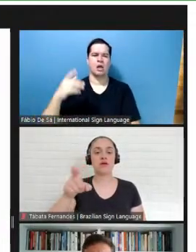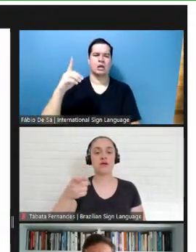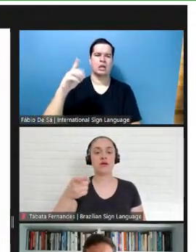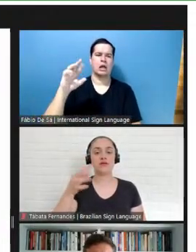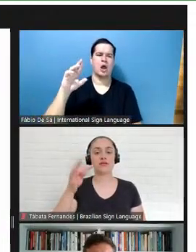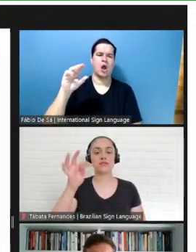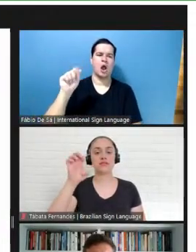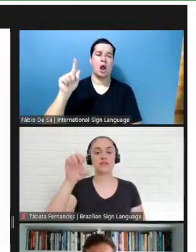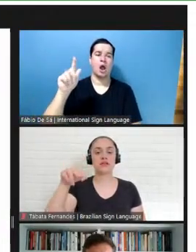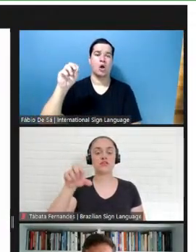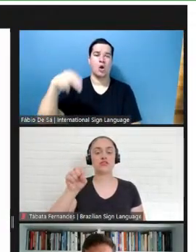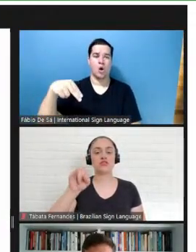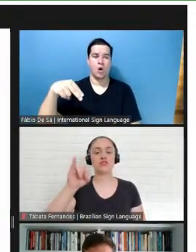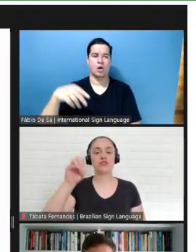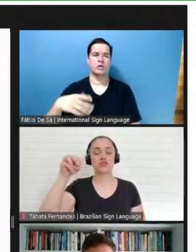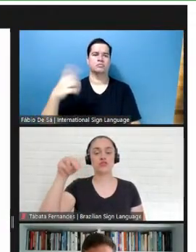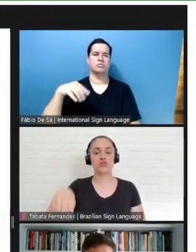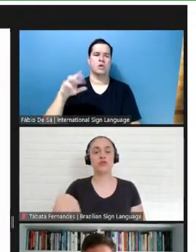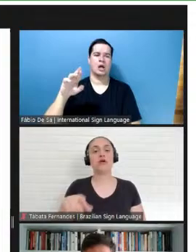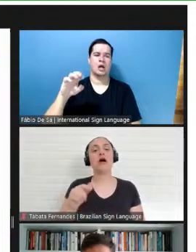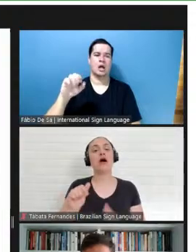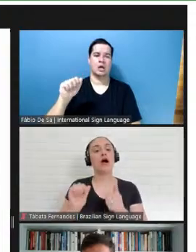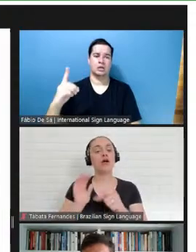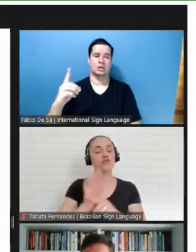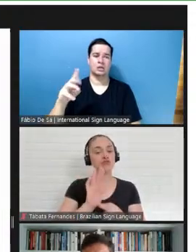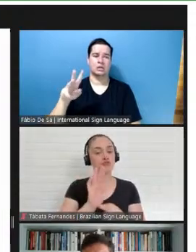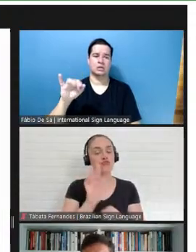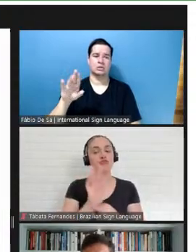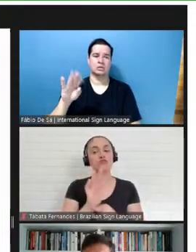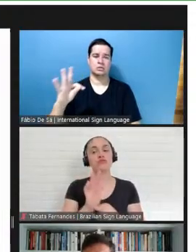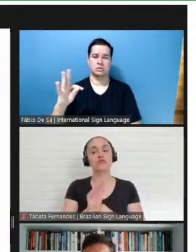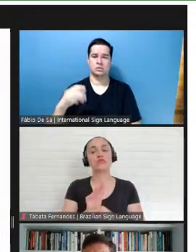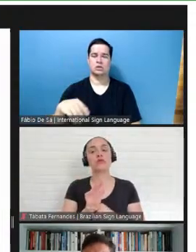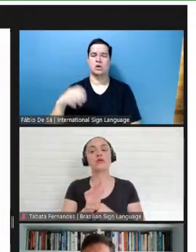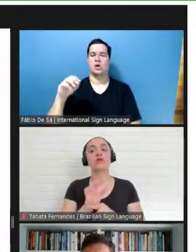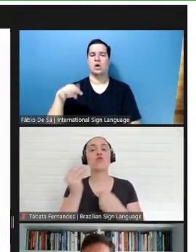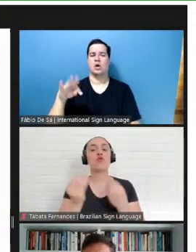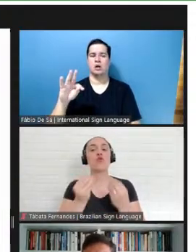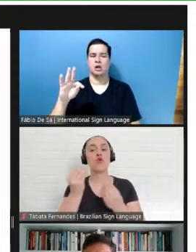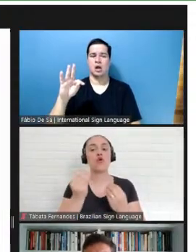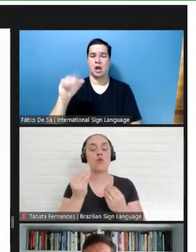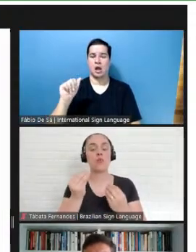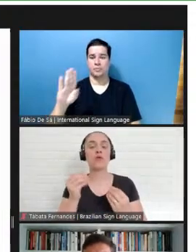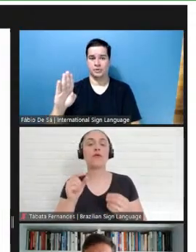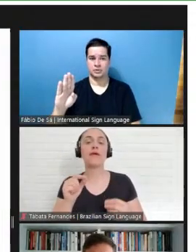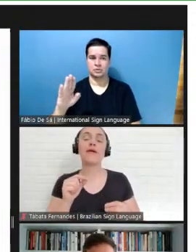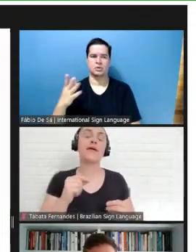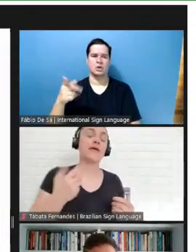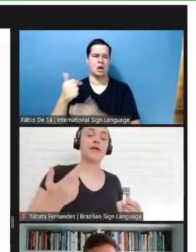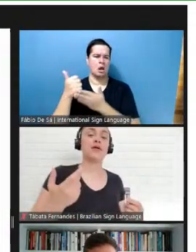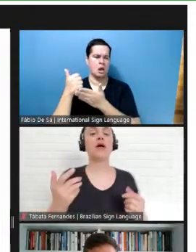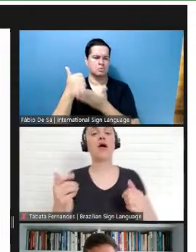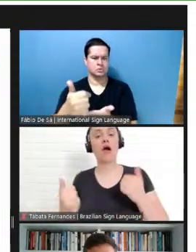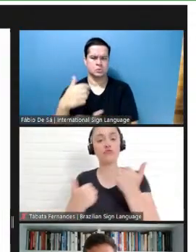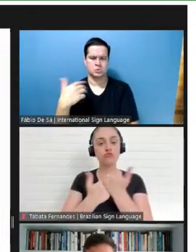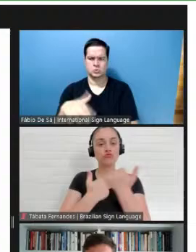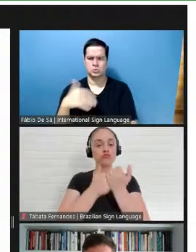that can't write, can't type for some reason, they can actually write an assignment or contribute to a class